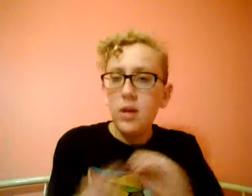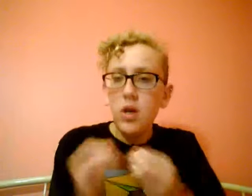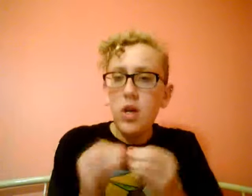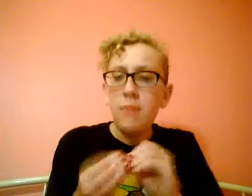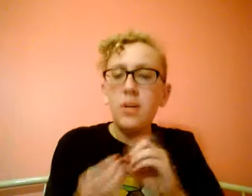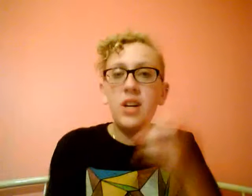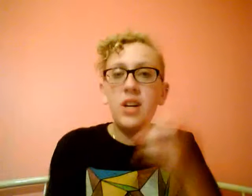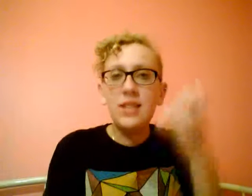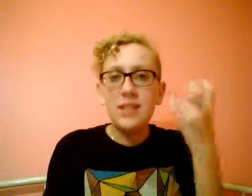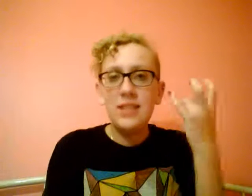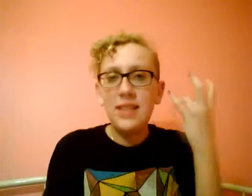Number